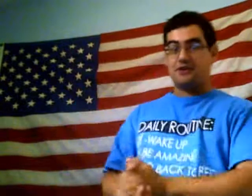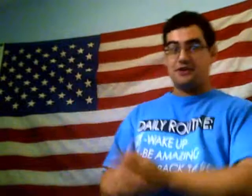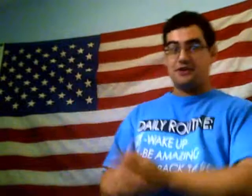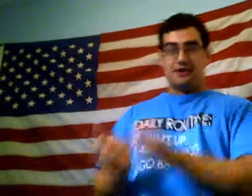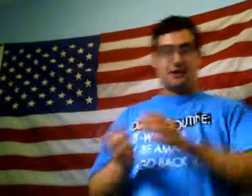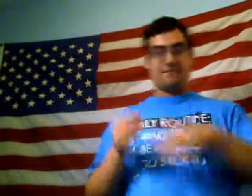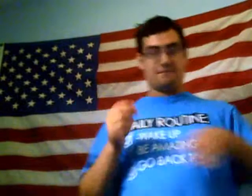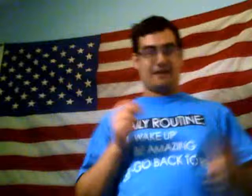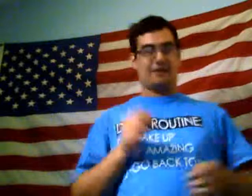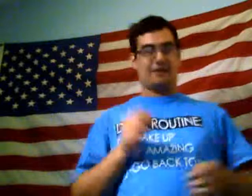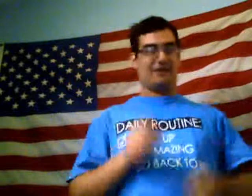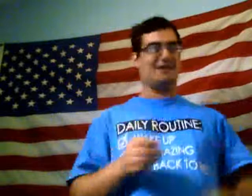thought? Anyway,